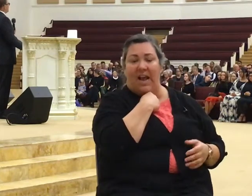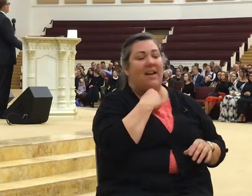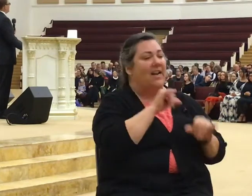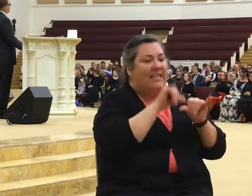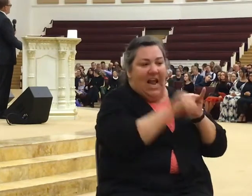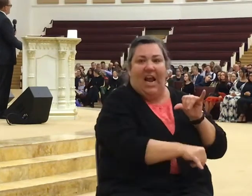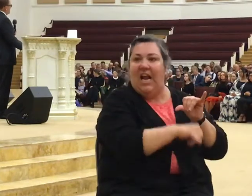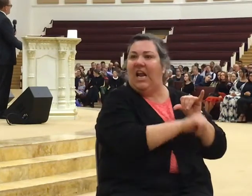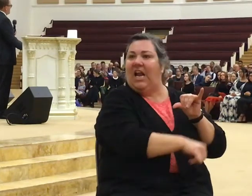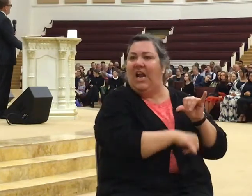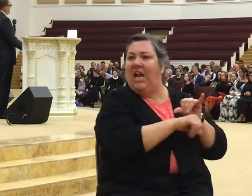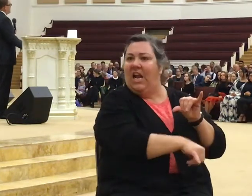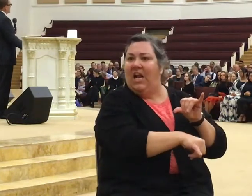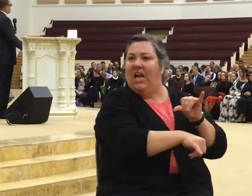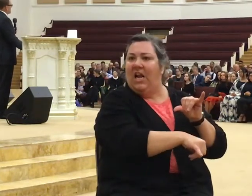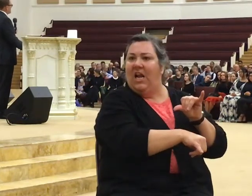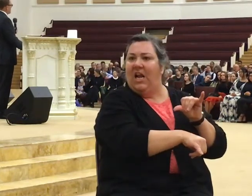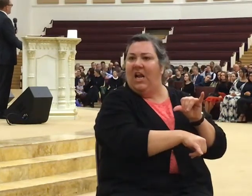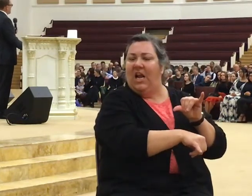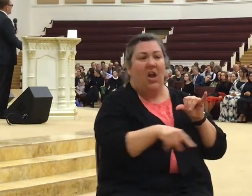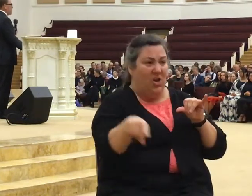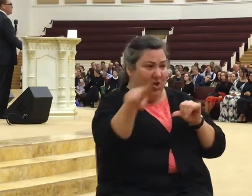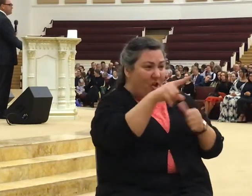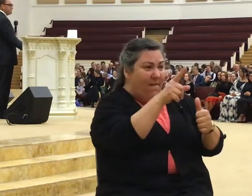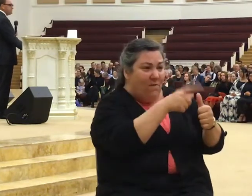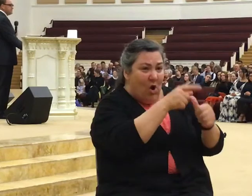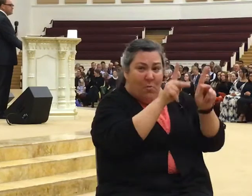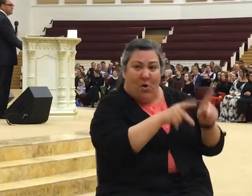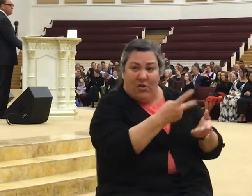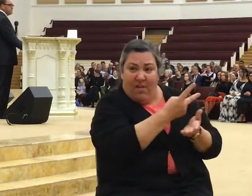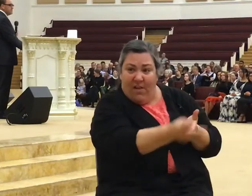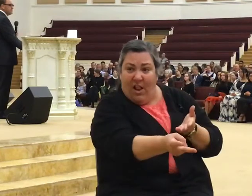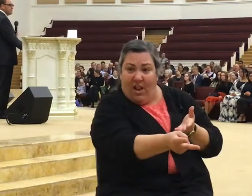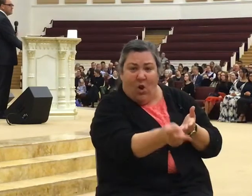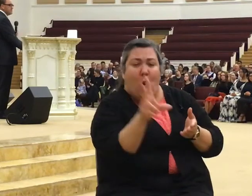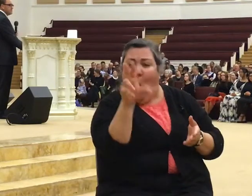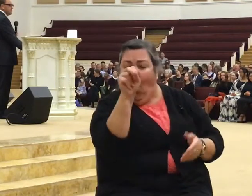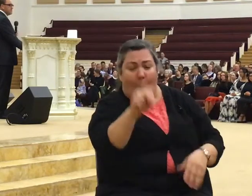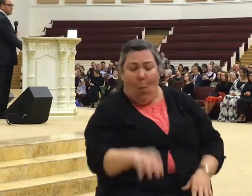Can I tell you something? You ain't the first one to ever fall.